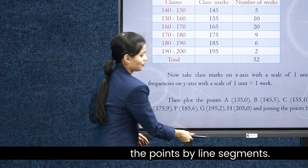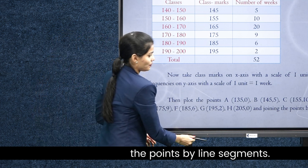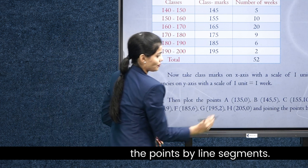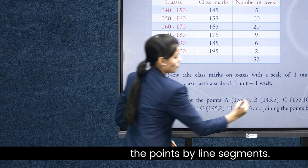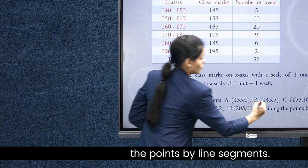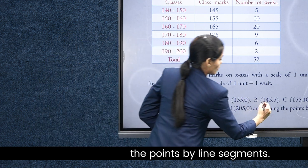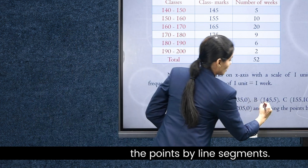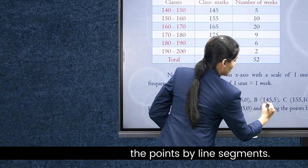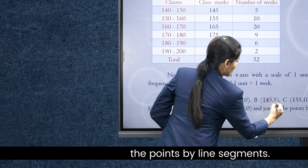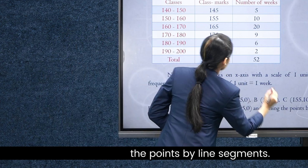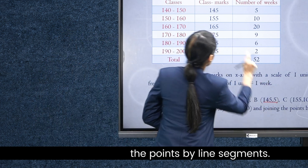segments.